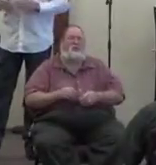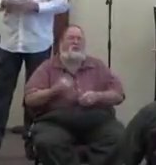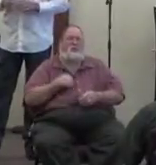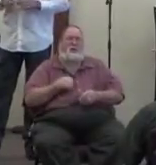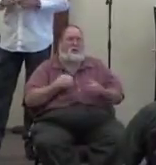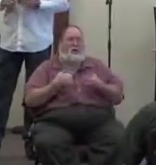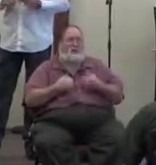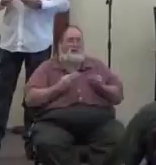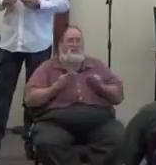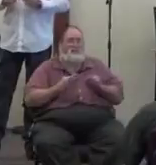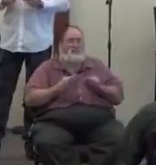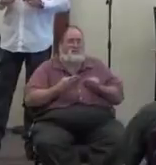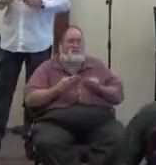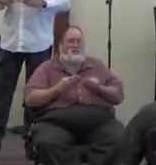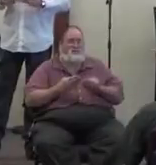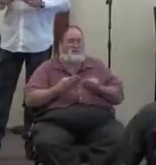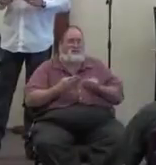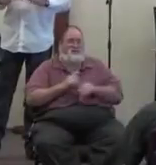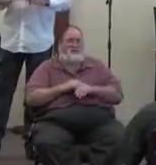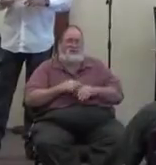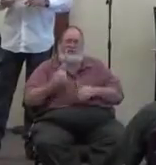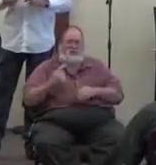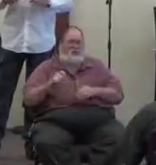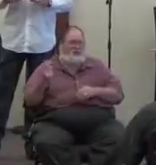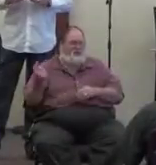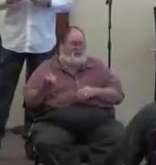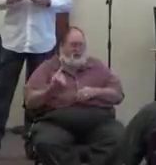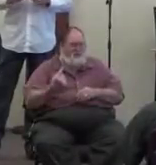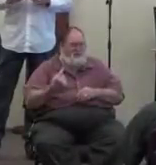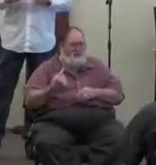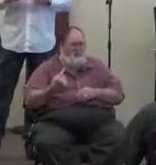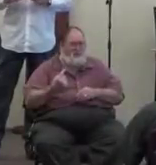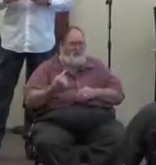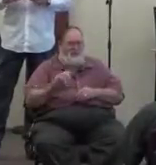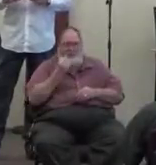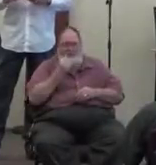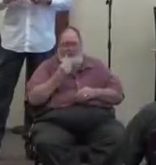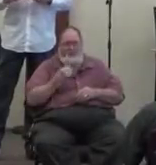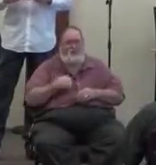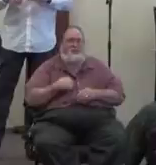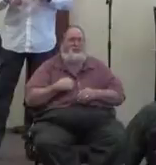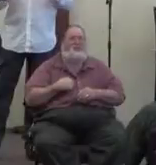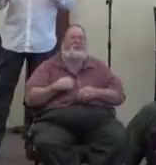come. The food's all going to be provided, and it'll be ready to go, and we'll